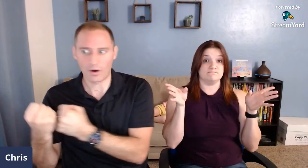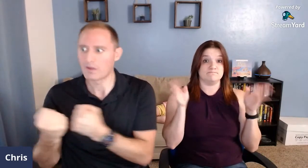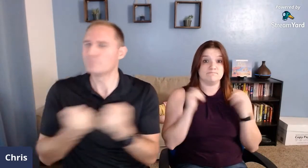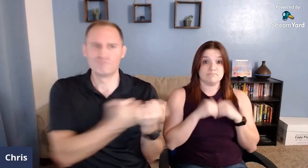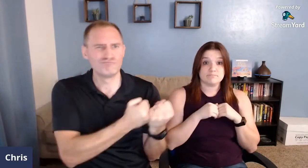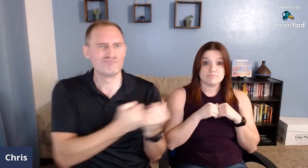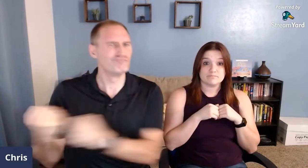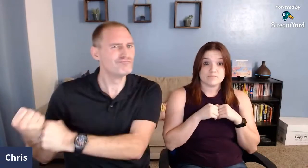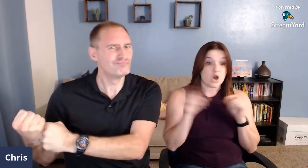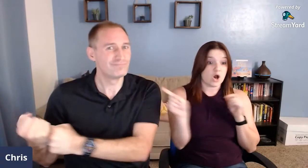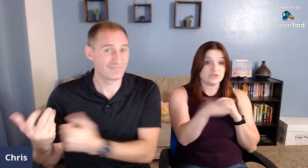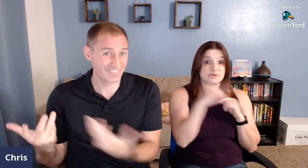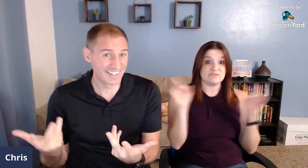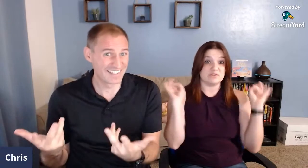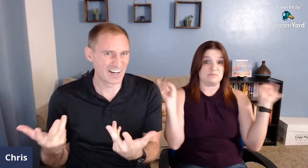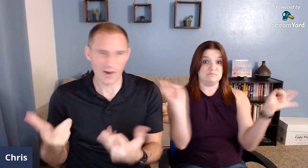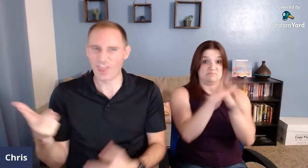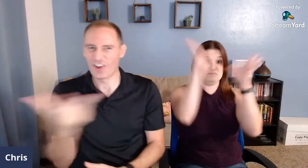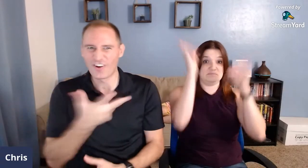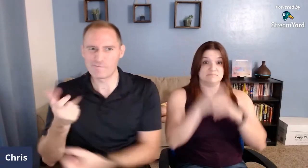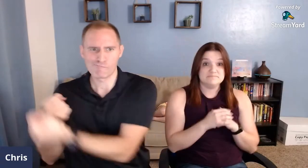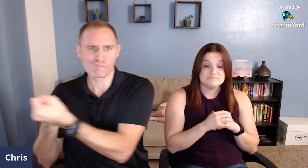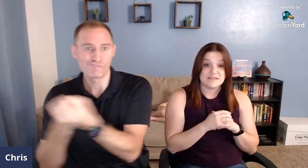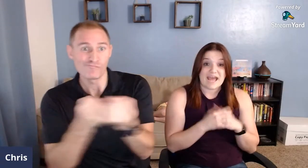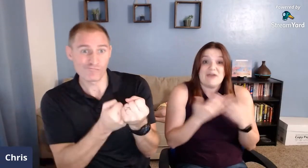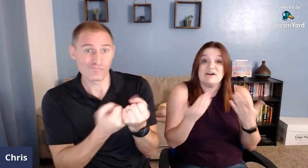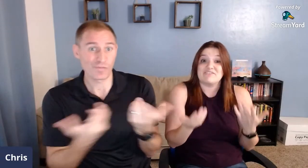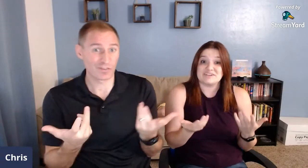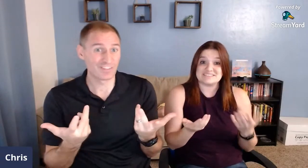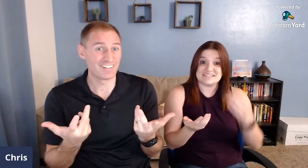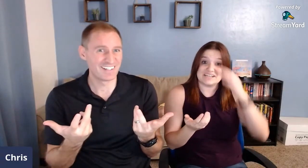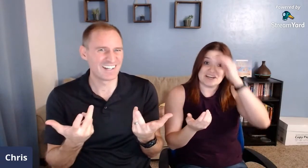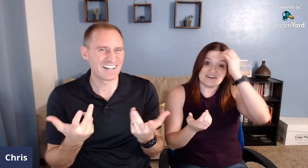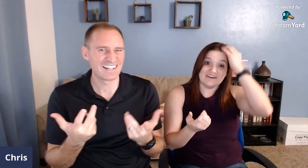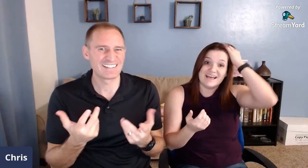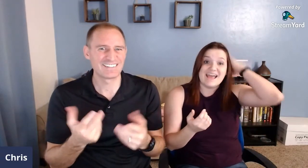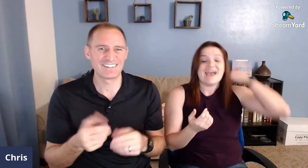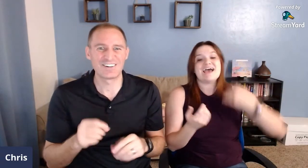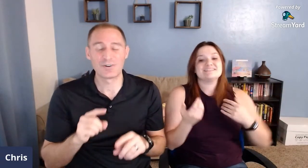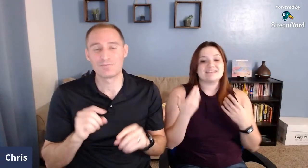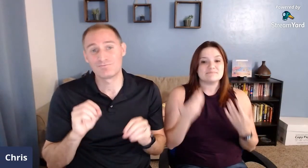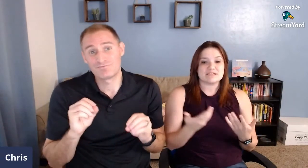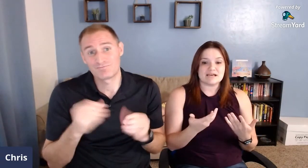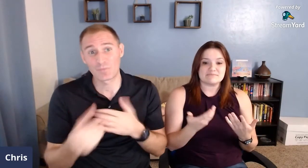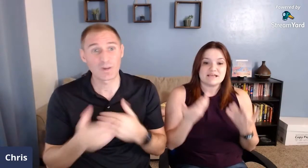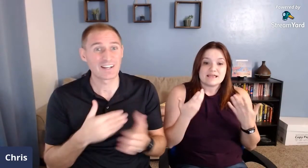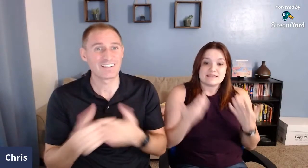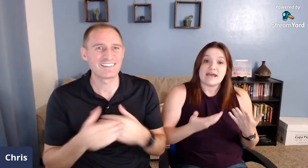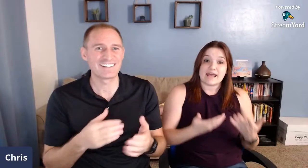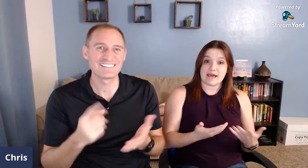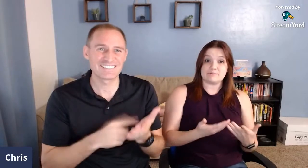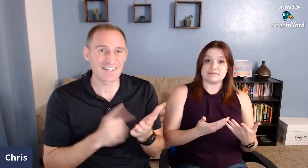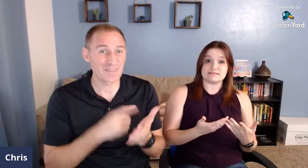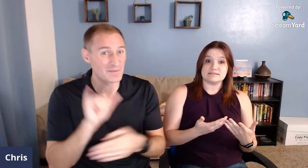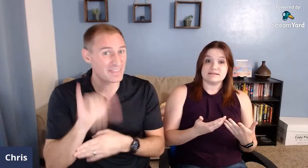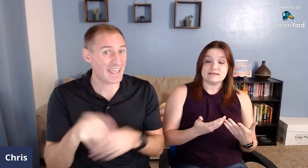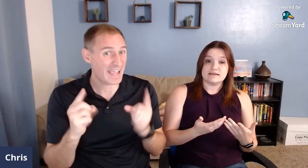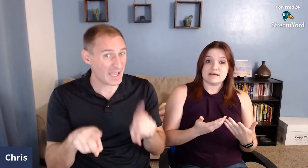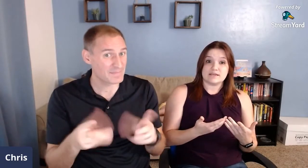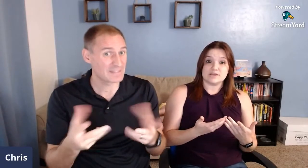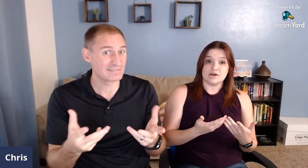you, all three of you, however it's going to go. And sometimes that